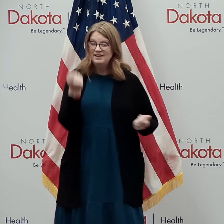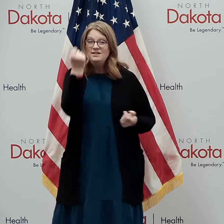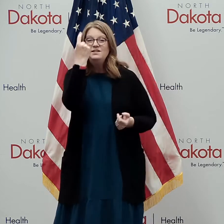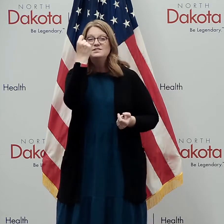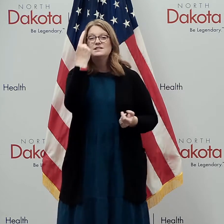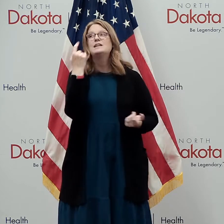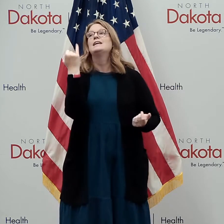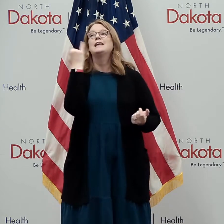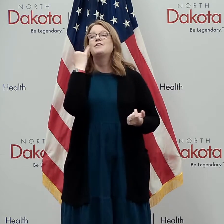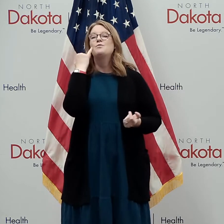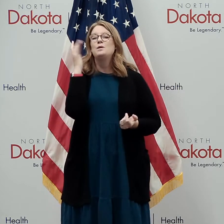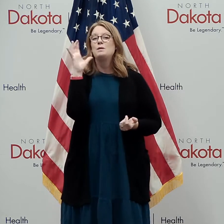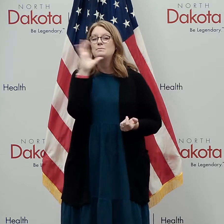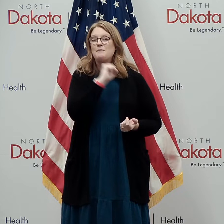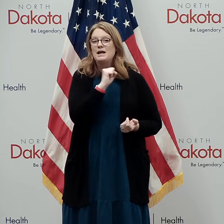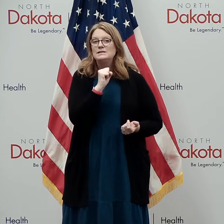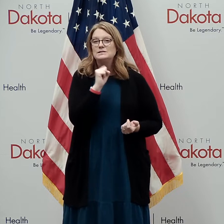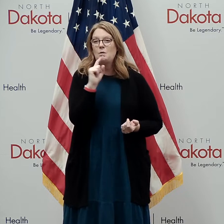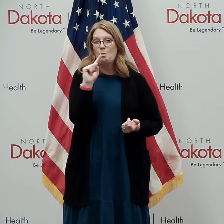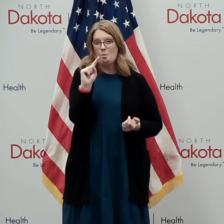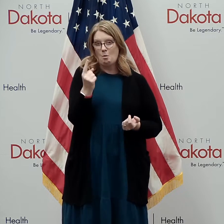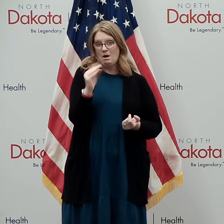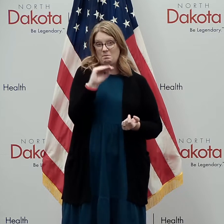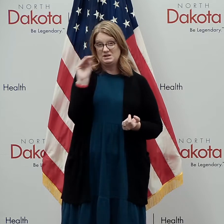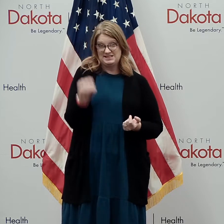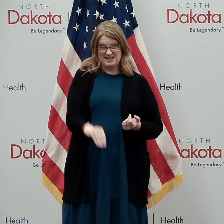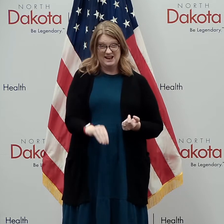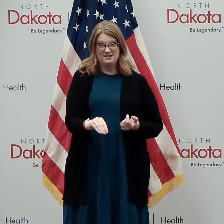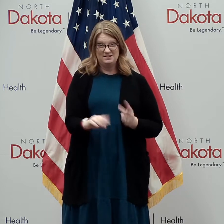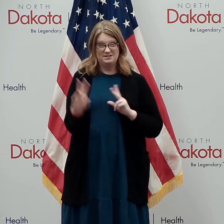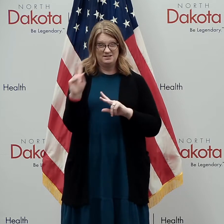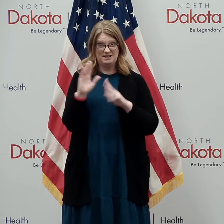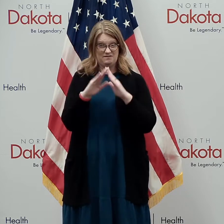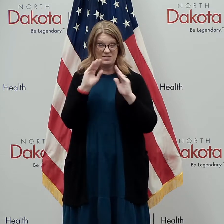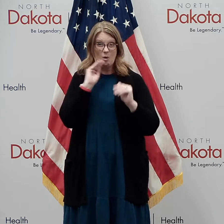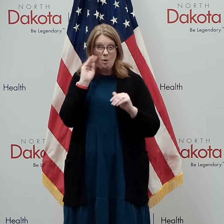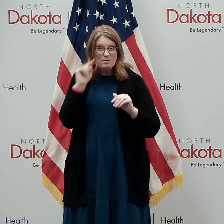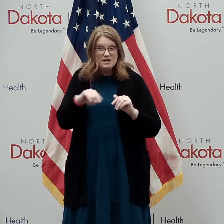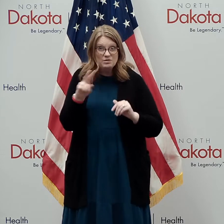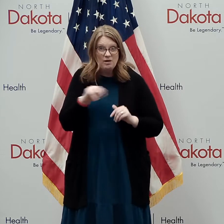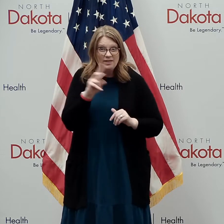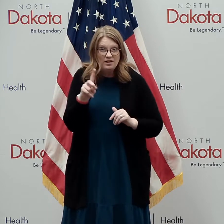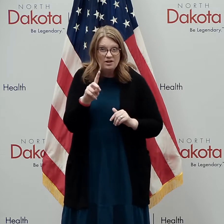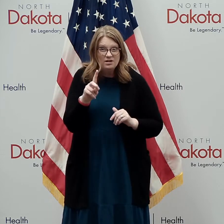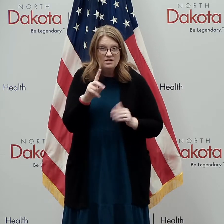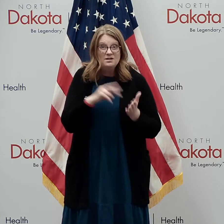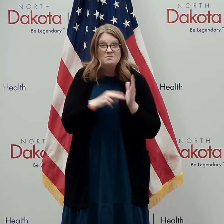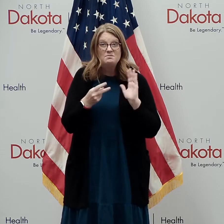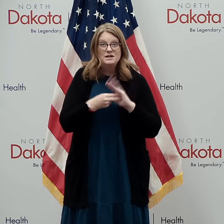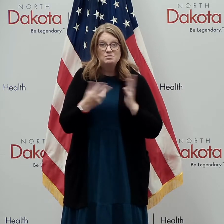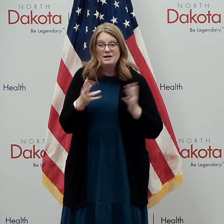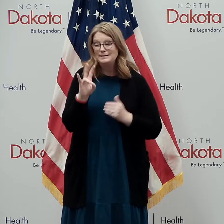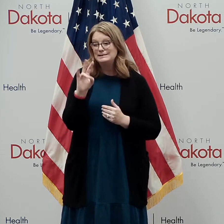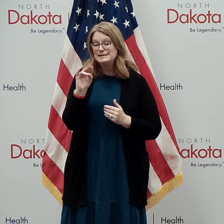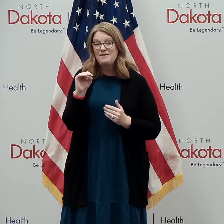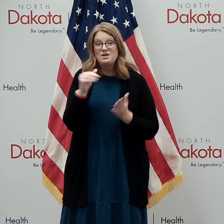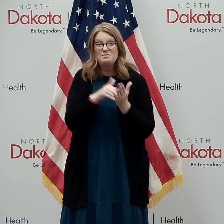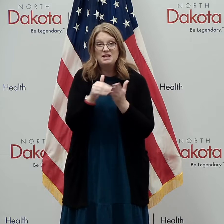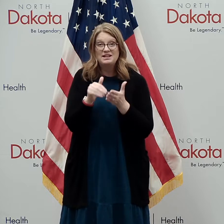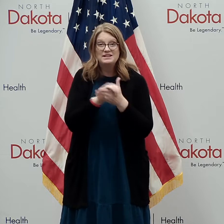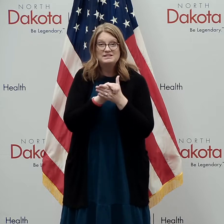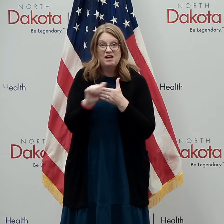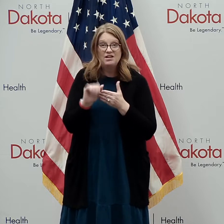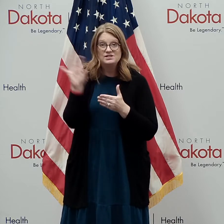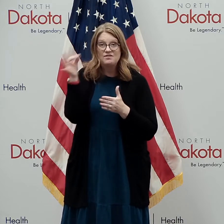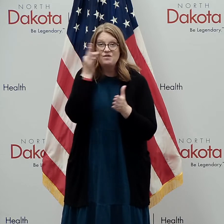we just miss 1% of the households in North Dakota could cost us almost $70 million in lost federal funding over the